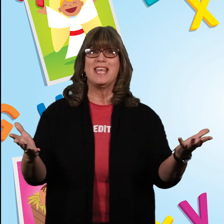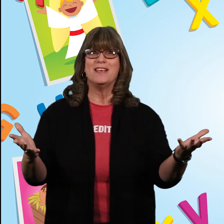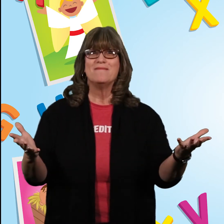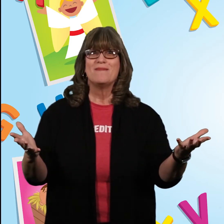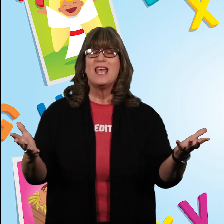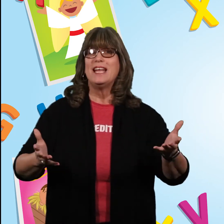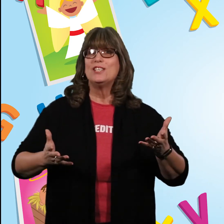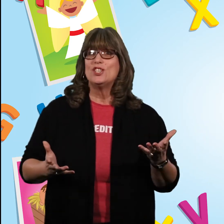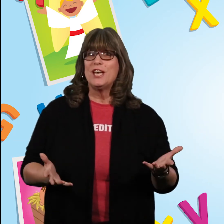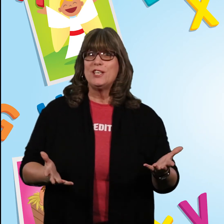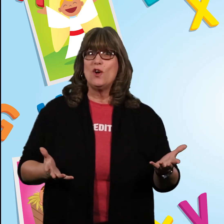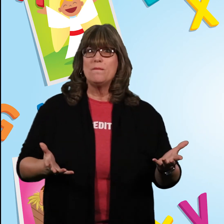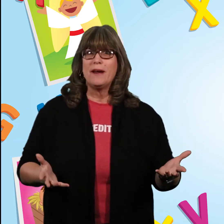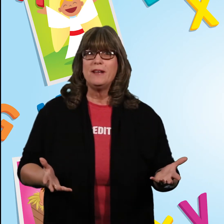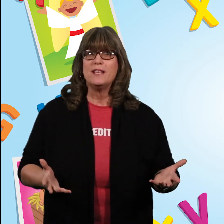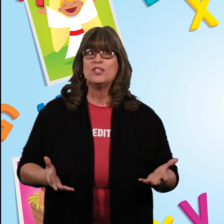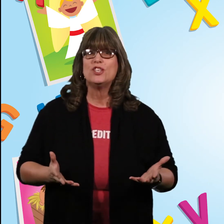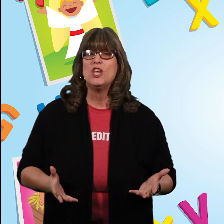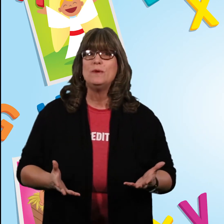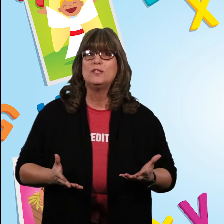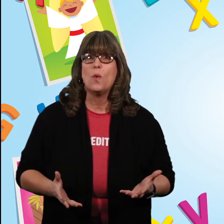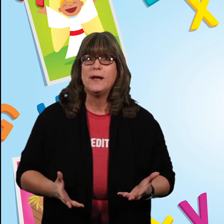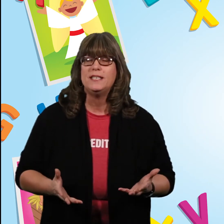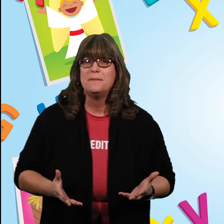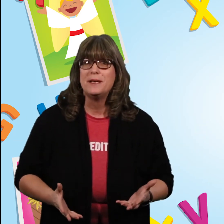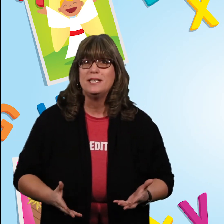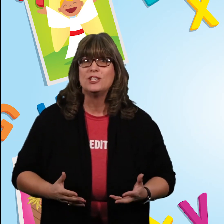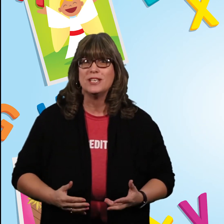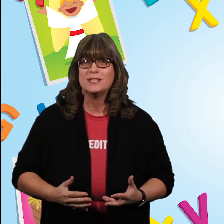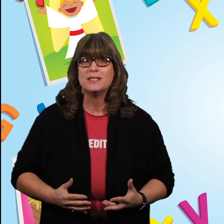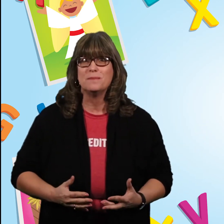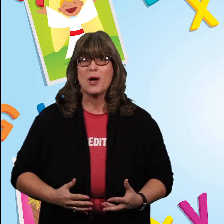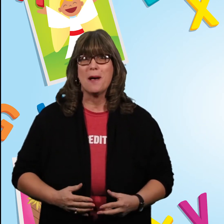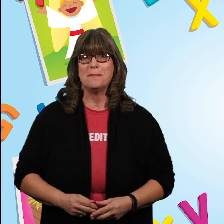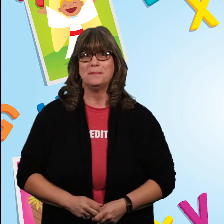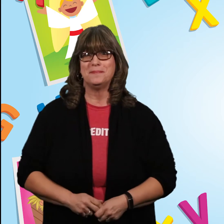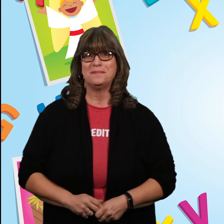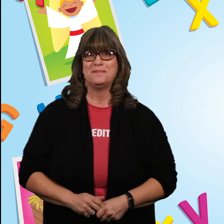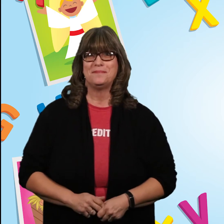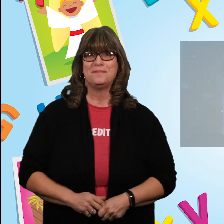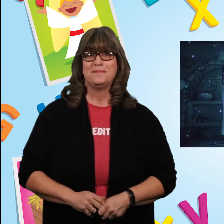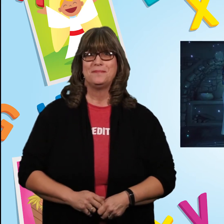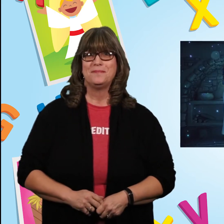A And she told Mary that she was going to be Jesus' mom